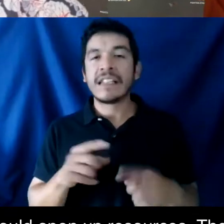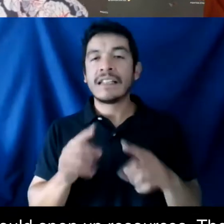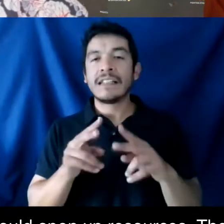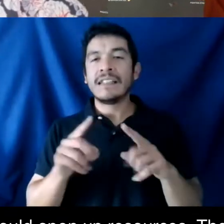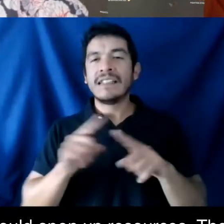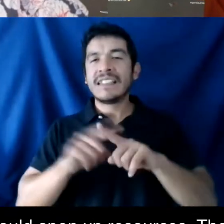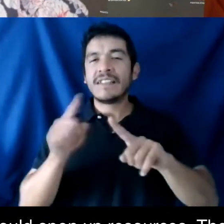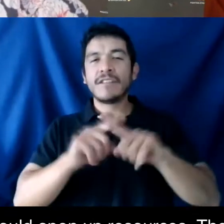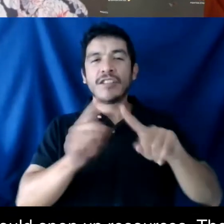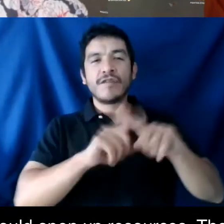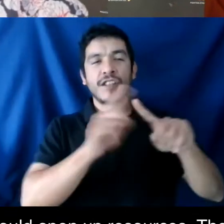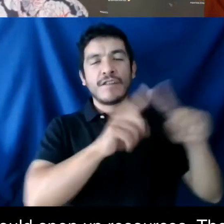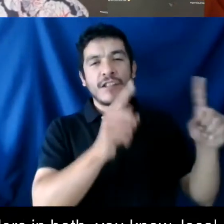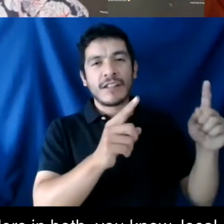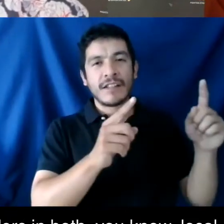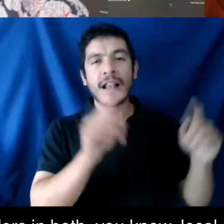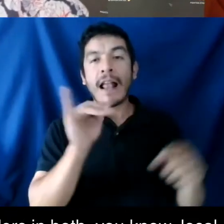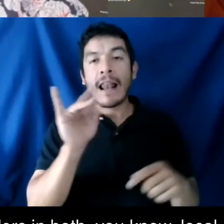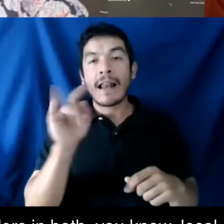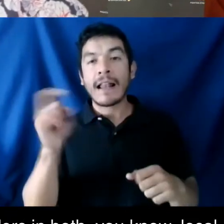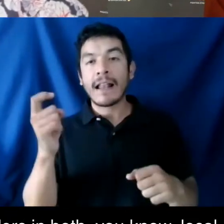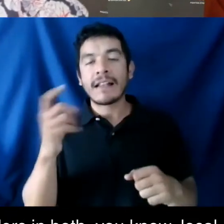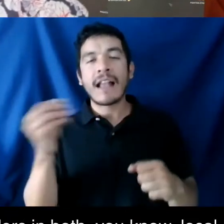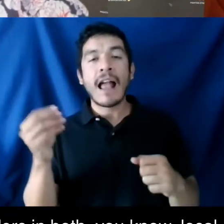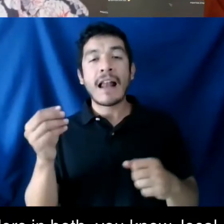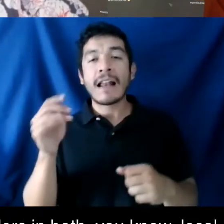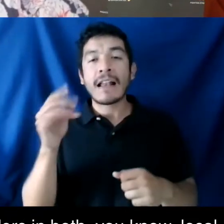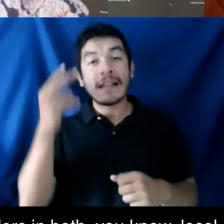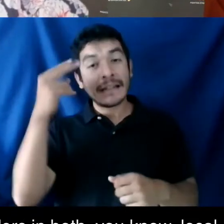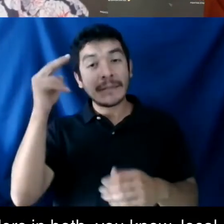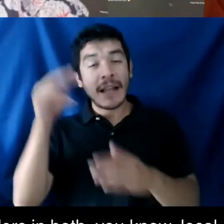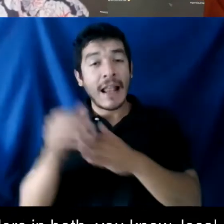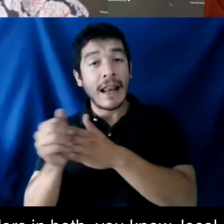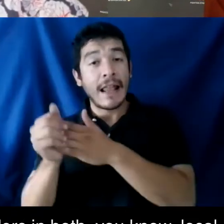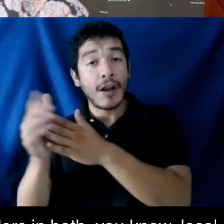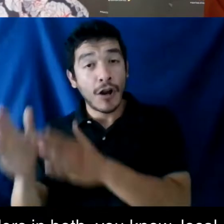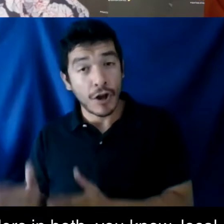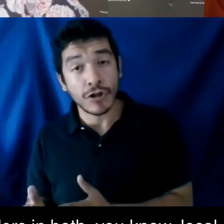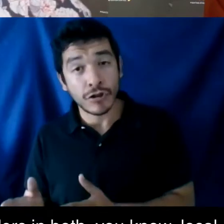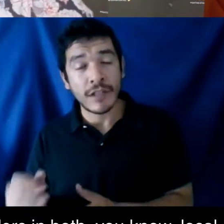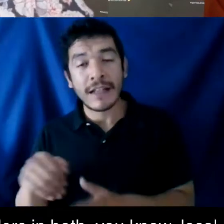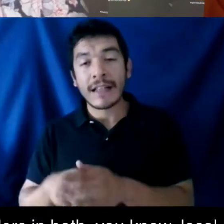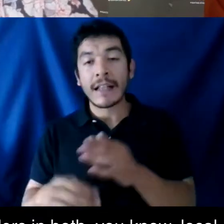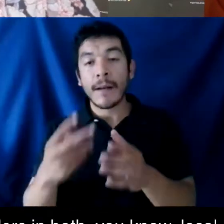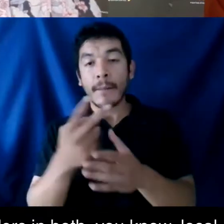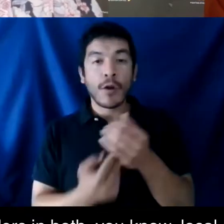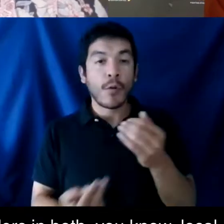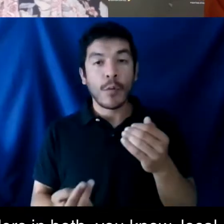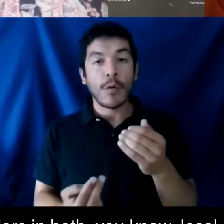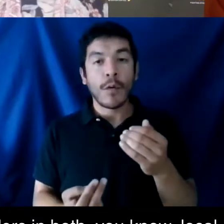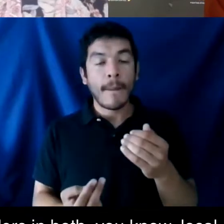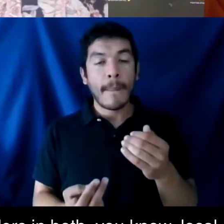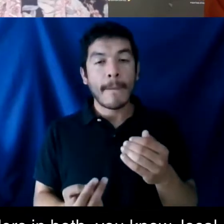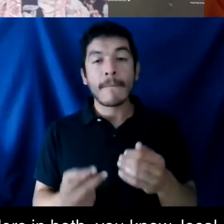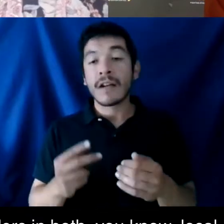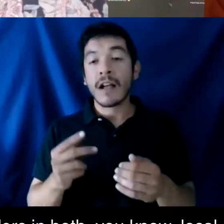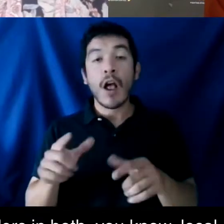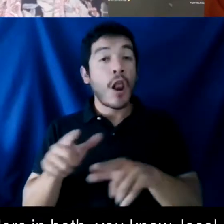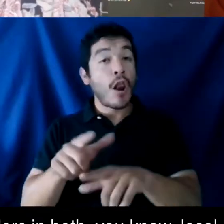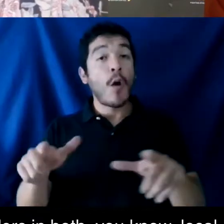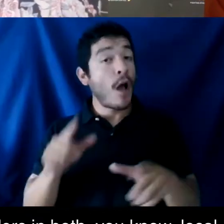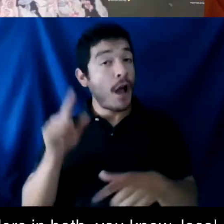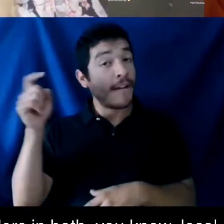of Latinx and Hispanic leaders in both, local